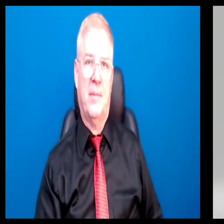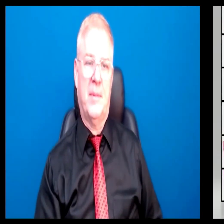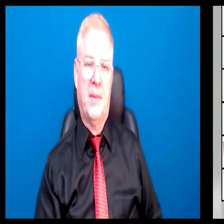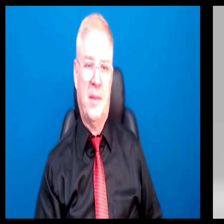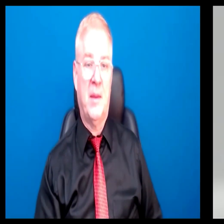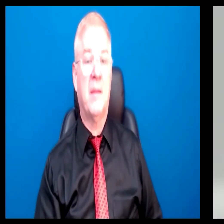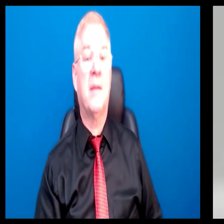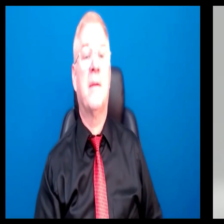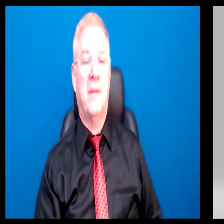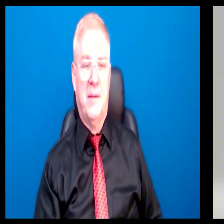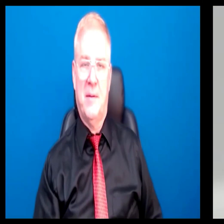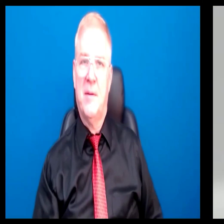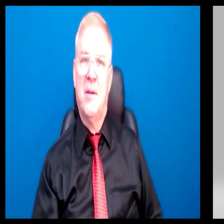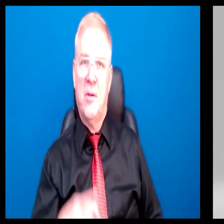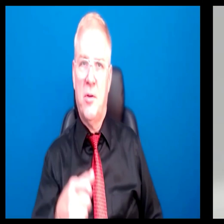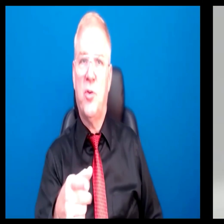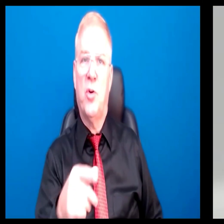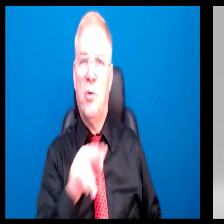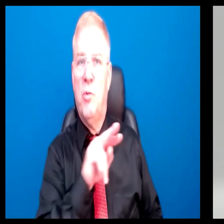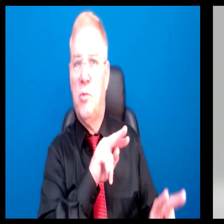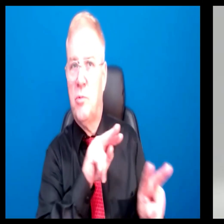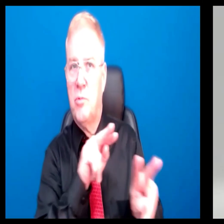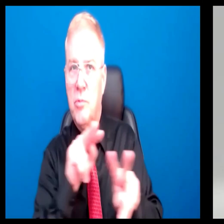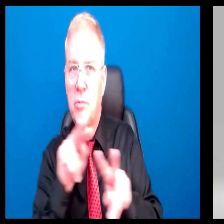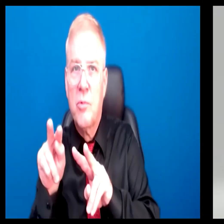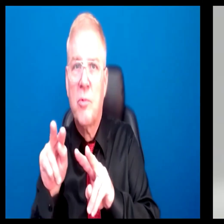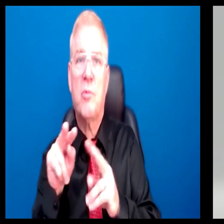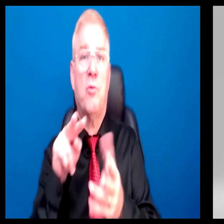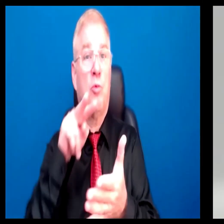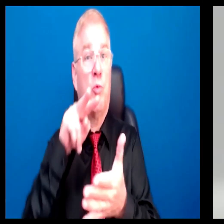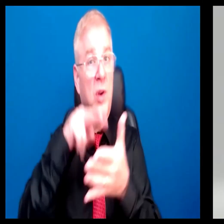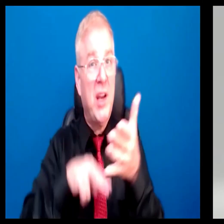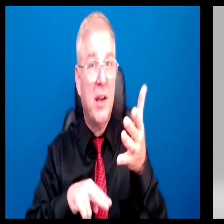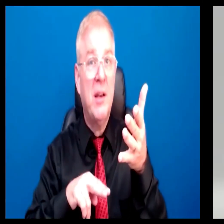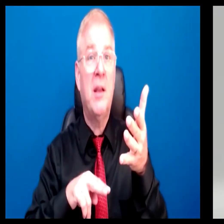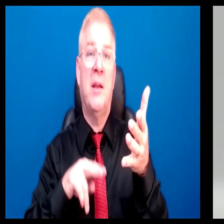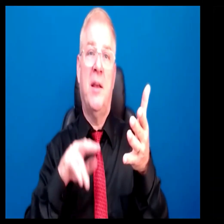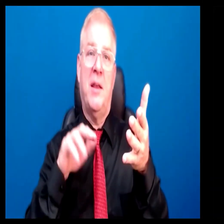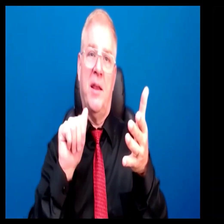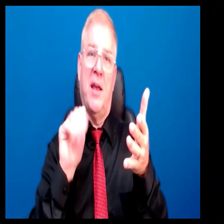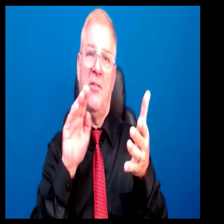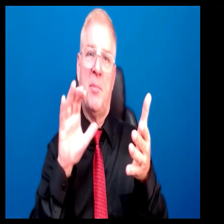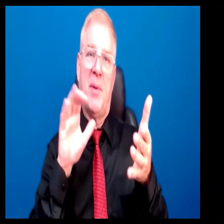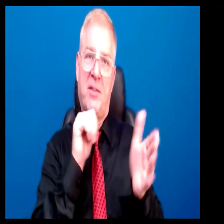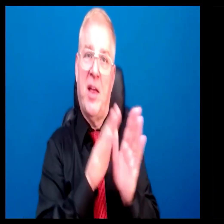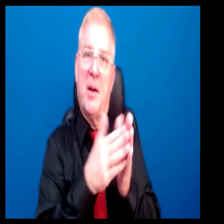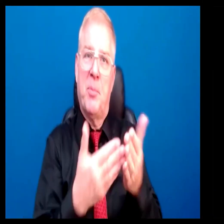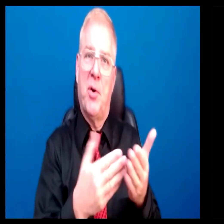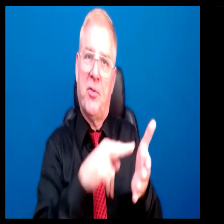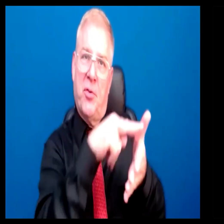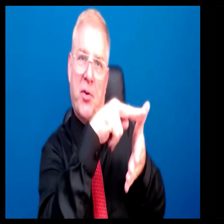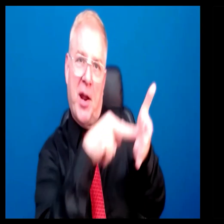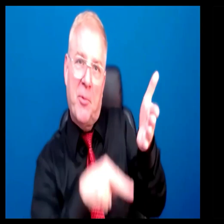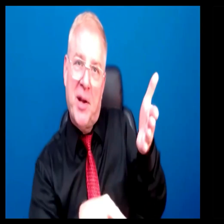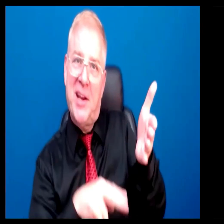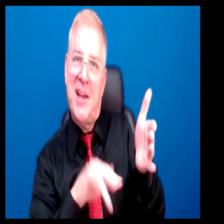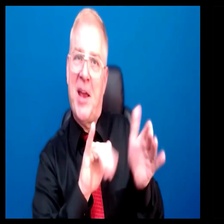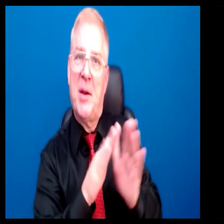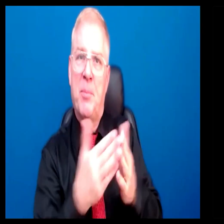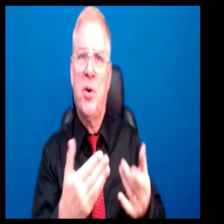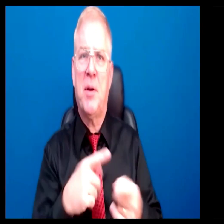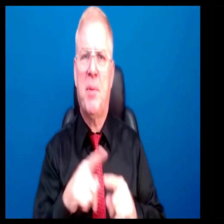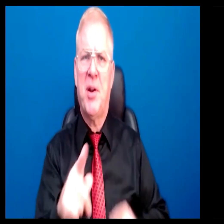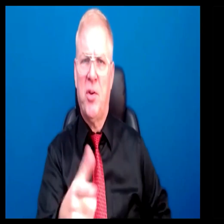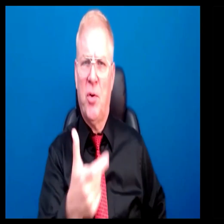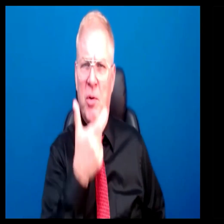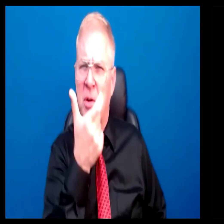You'll read the alphabet. It's not a book, so you're not reading it like